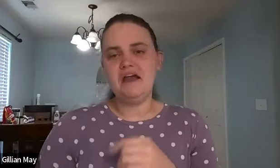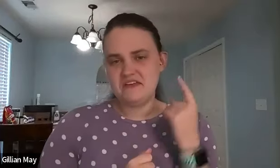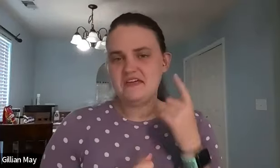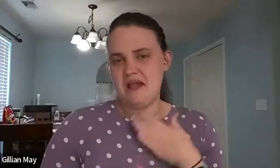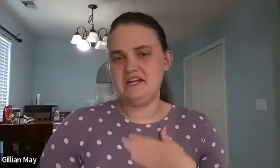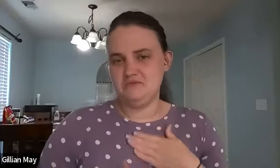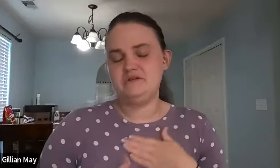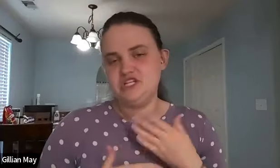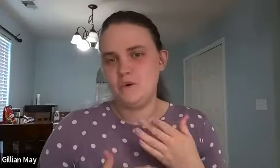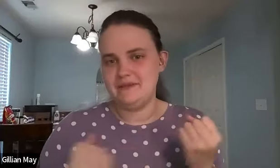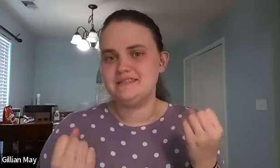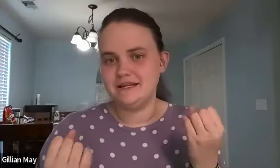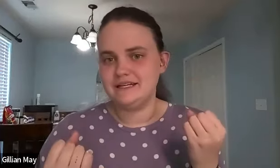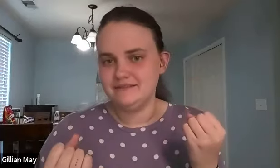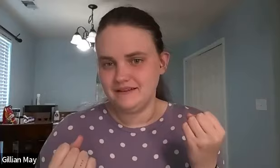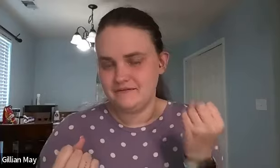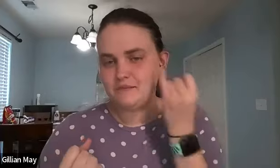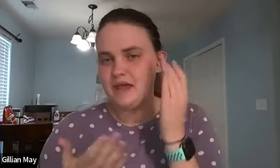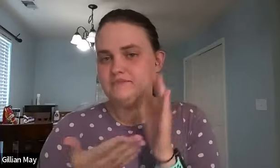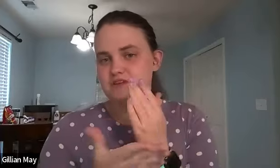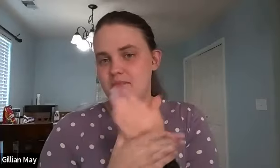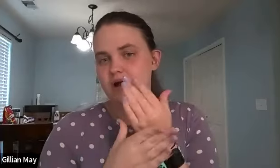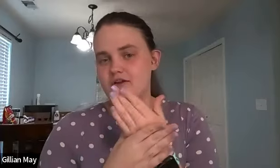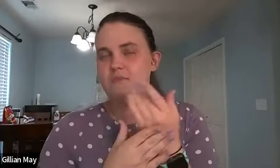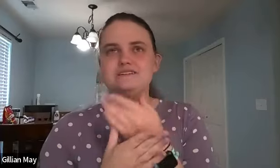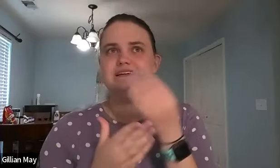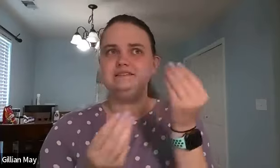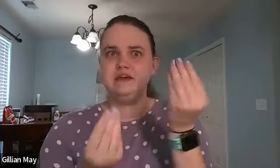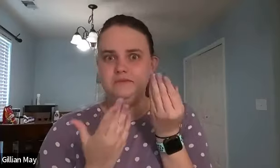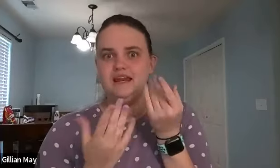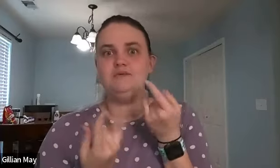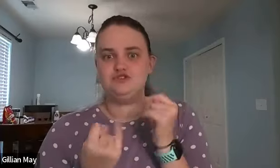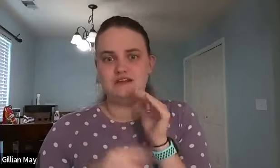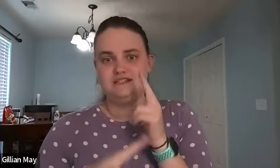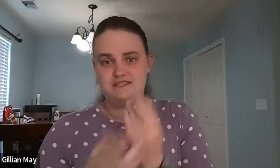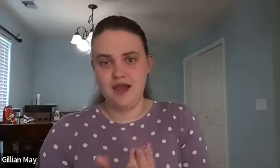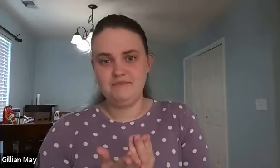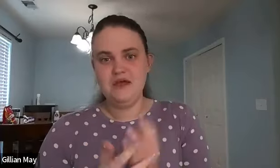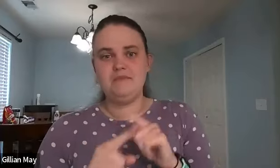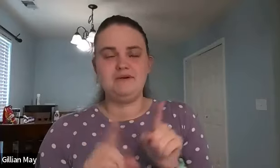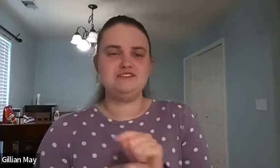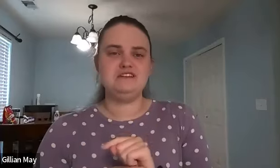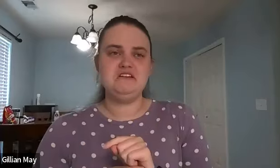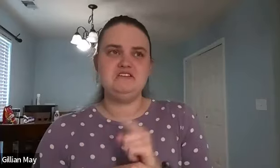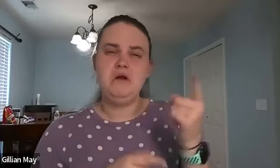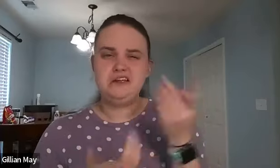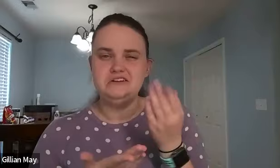think they would enjoy me signing. If it becomes a bother, I'm always like, tell me, and I will try to stop. But I'm also like, you are here to